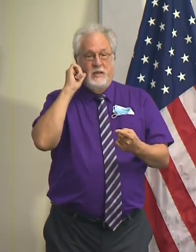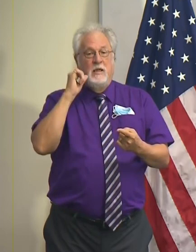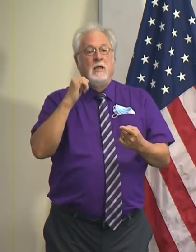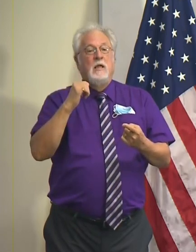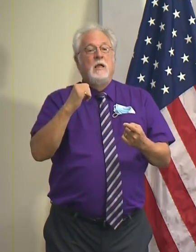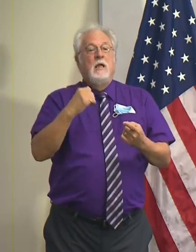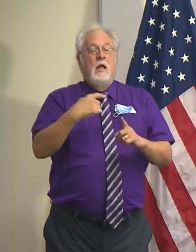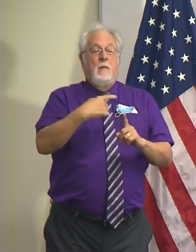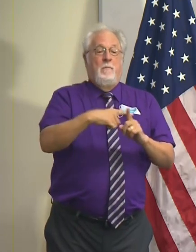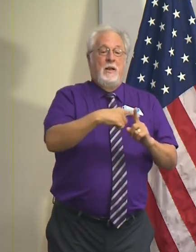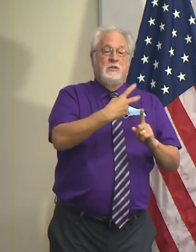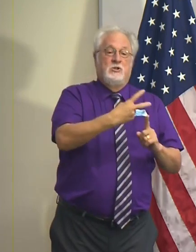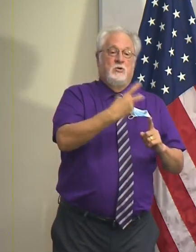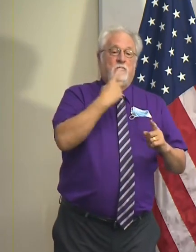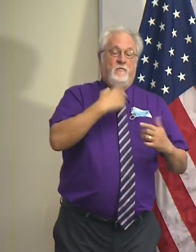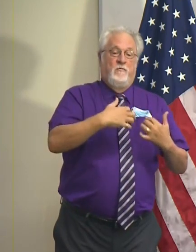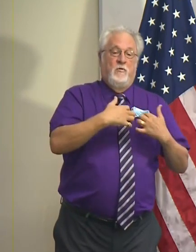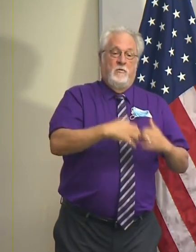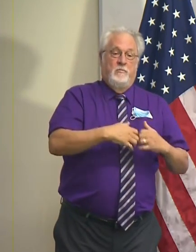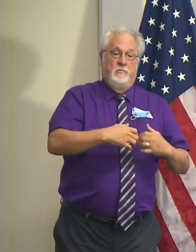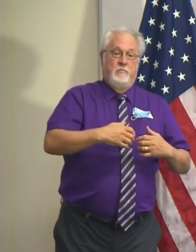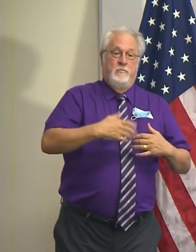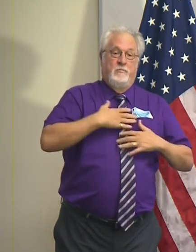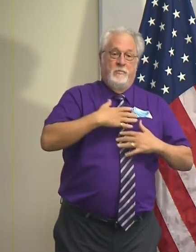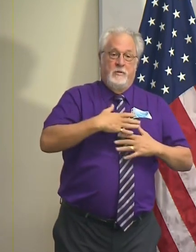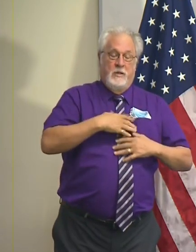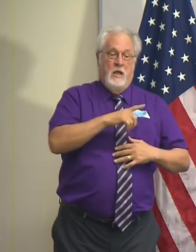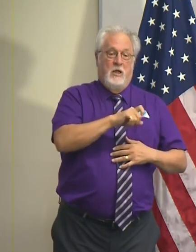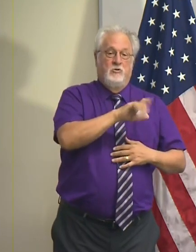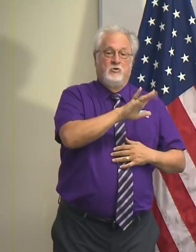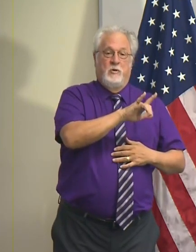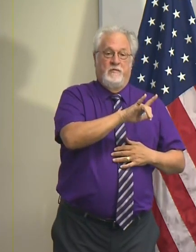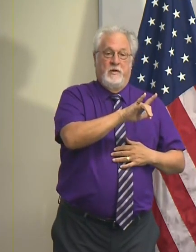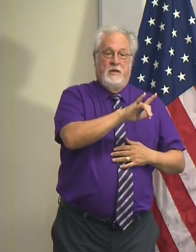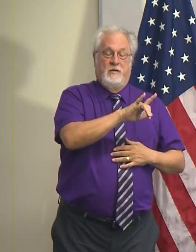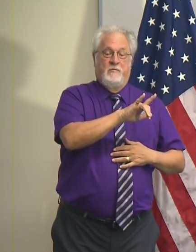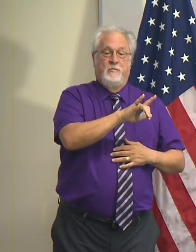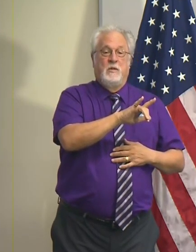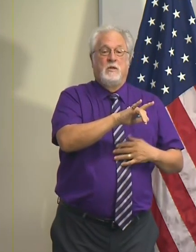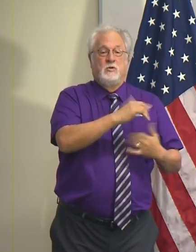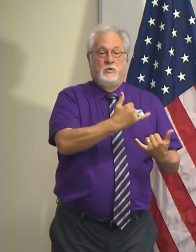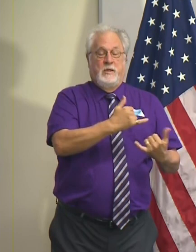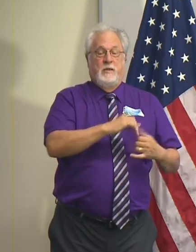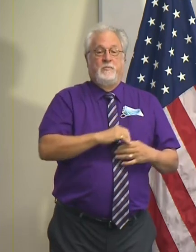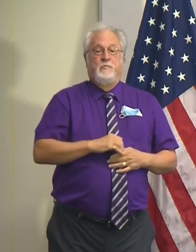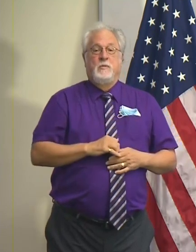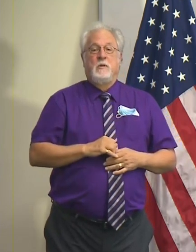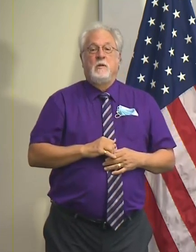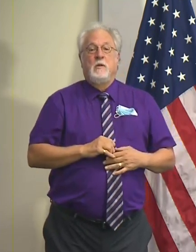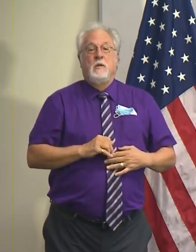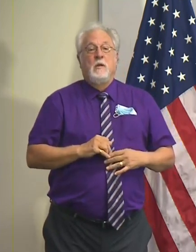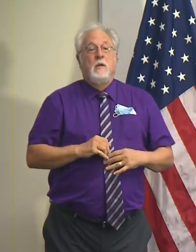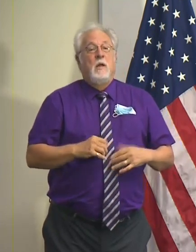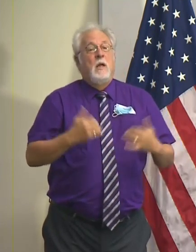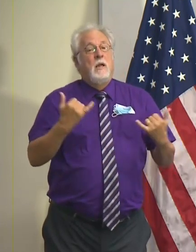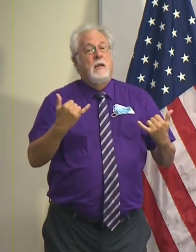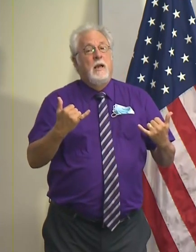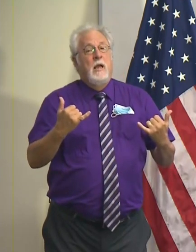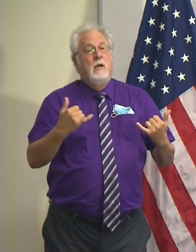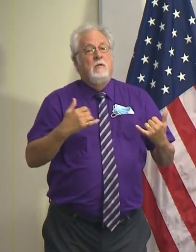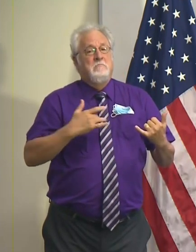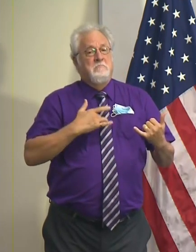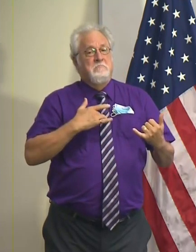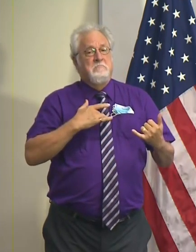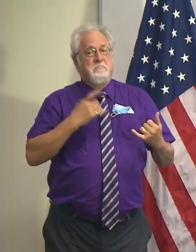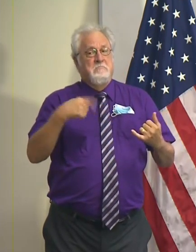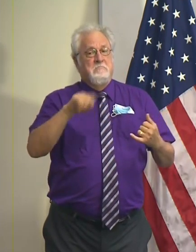We're +2 on mechanical ventilators. We're up to 125 today. Now, I suspect